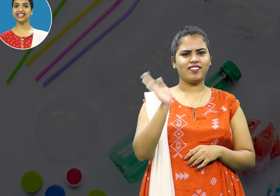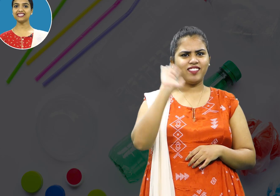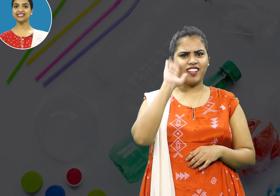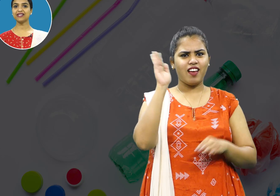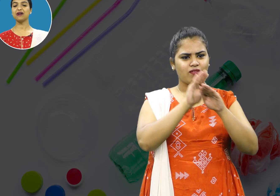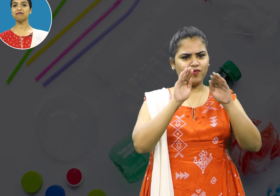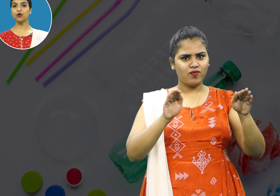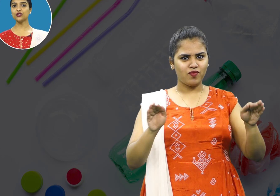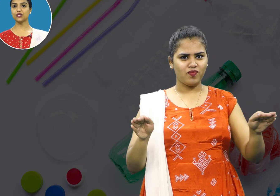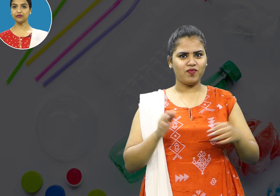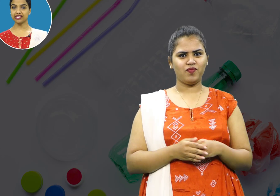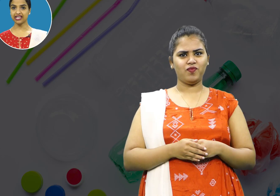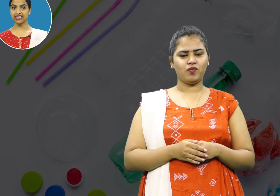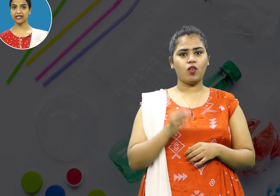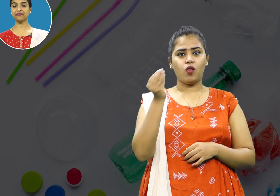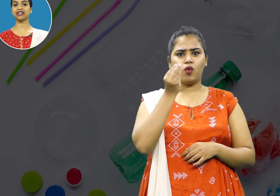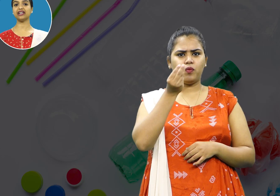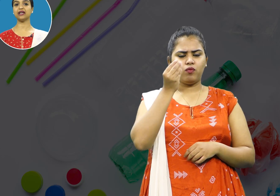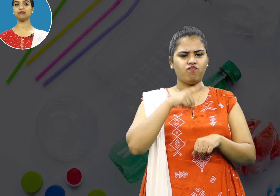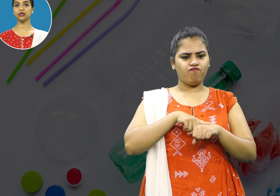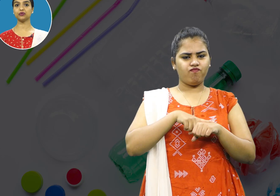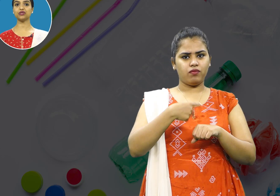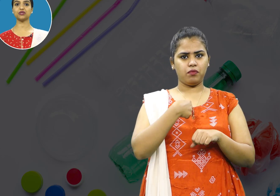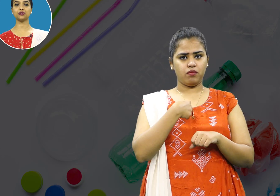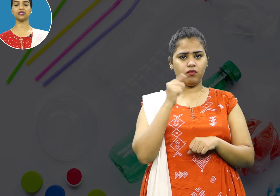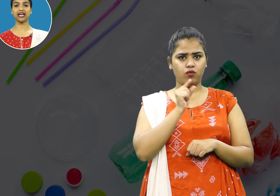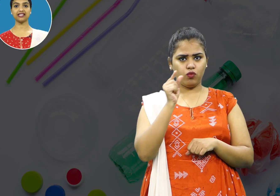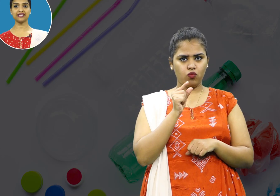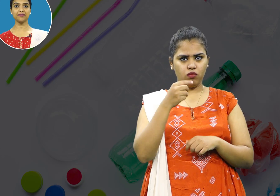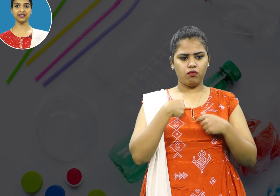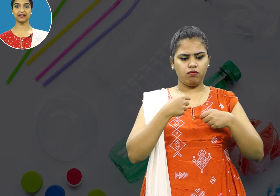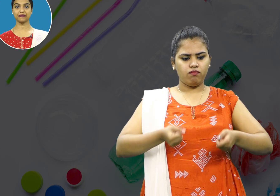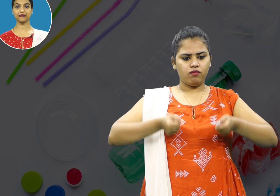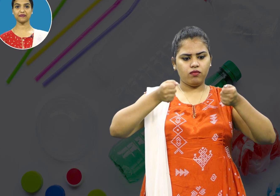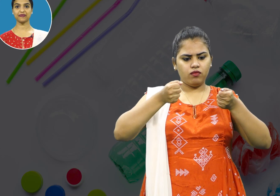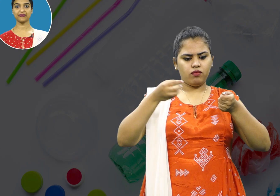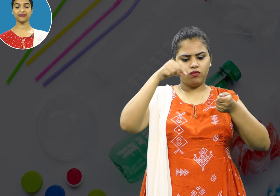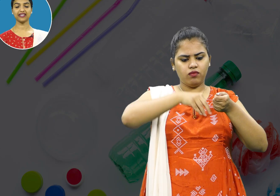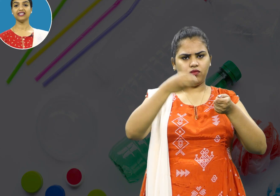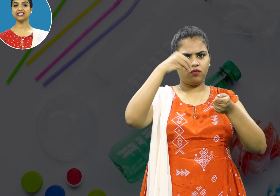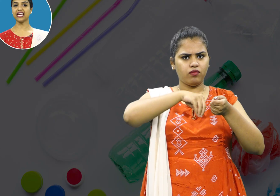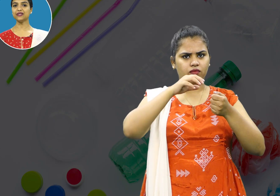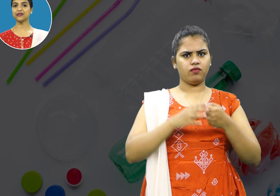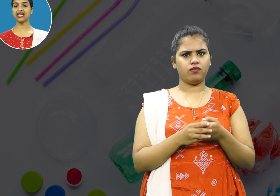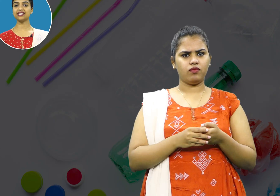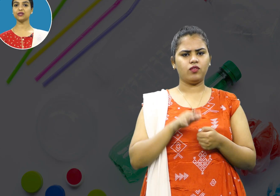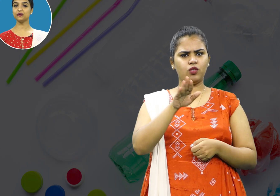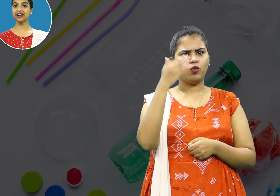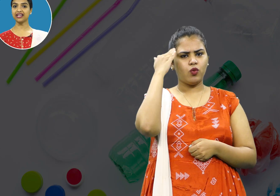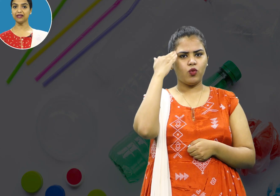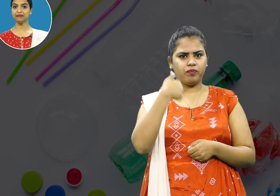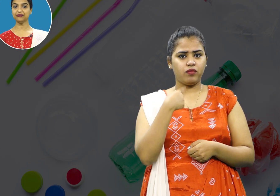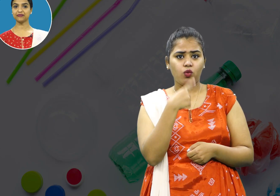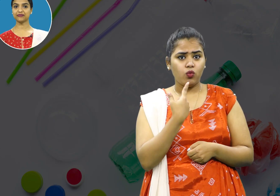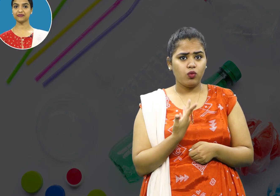Hi children! Most of the time I am used to carry something. Can you guess who